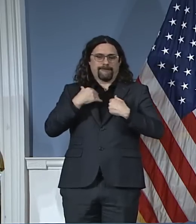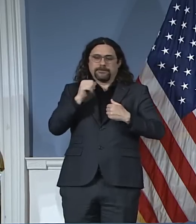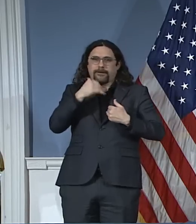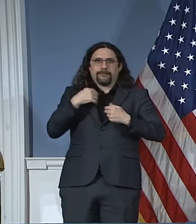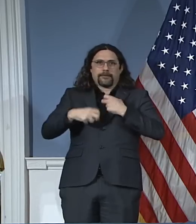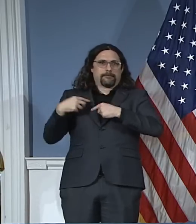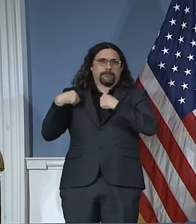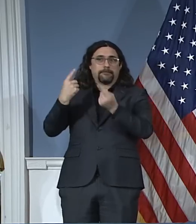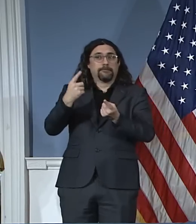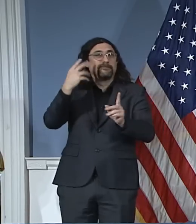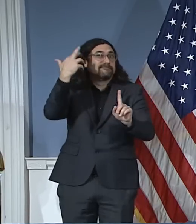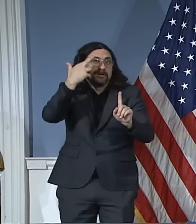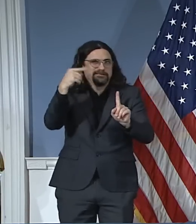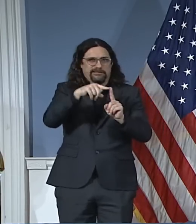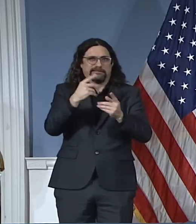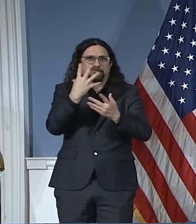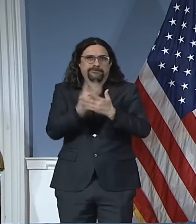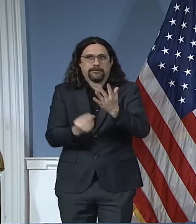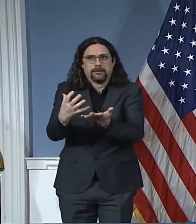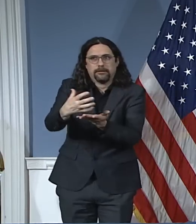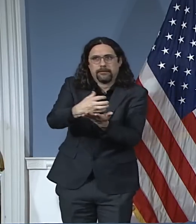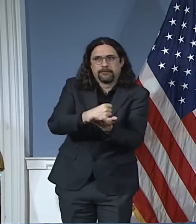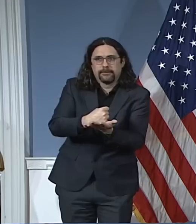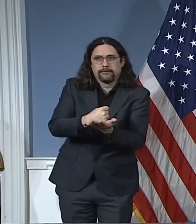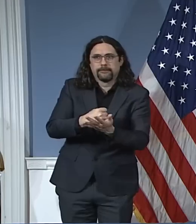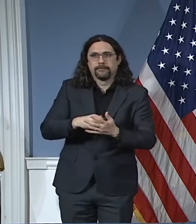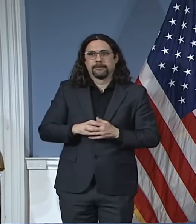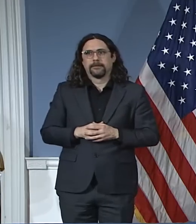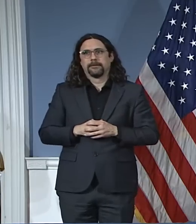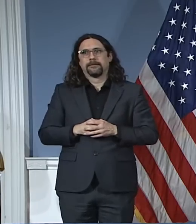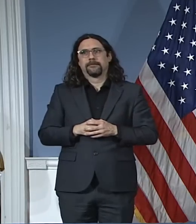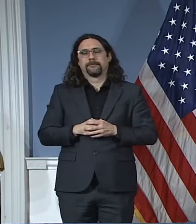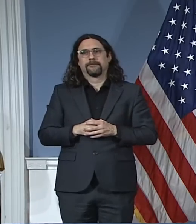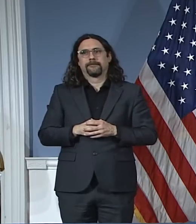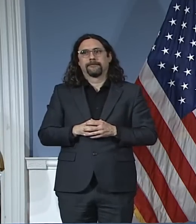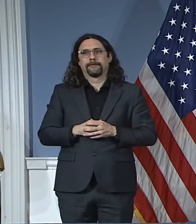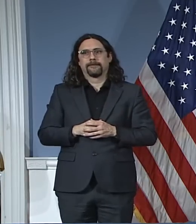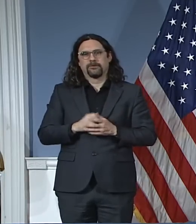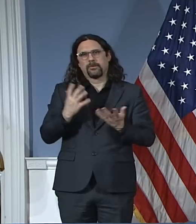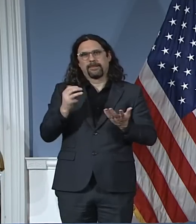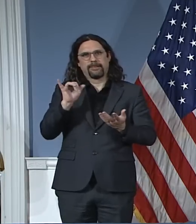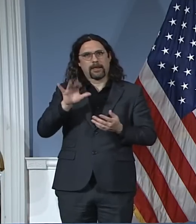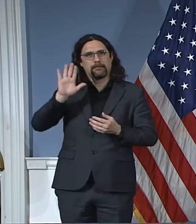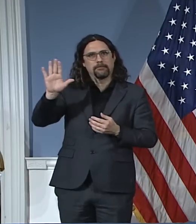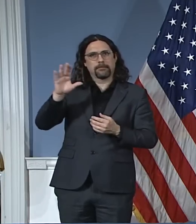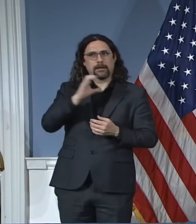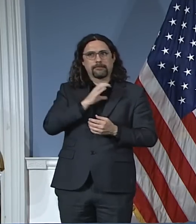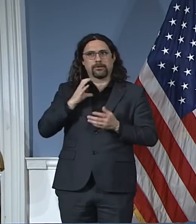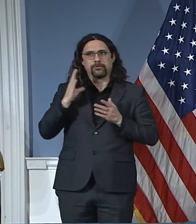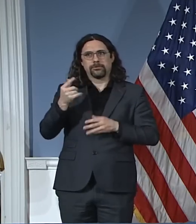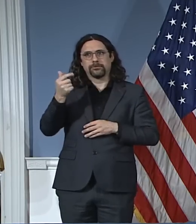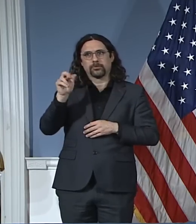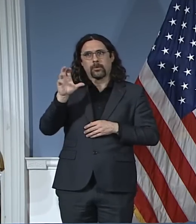Peter Hatch as our COVID-19 public-private partnership czar. He will work with private